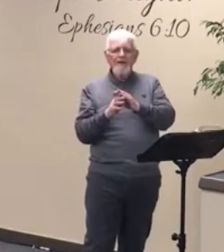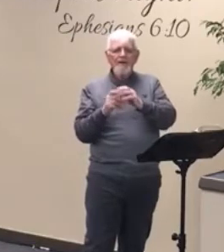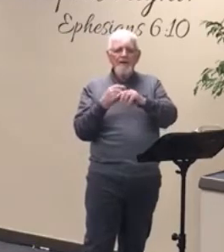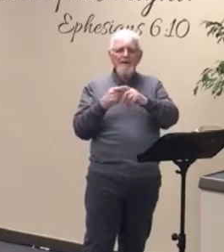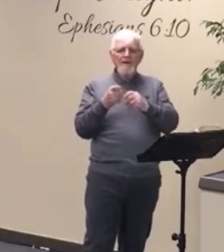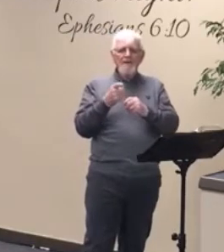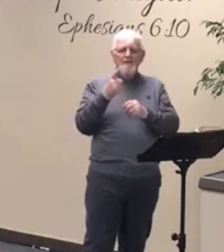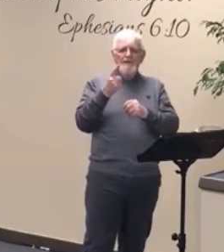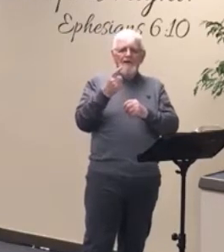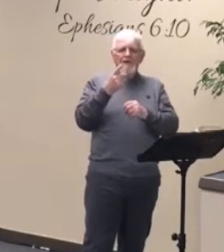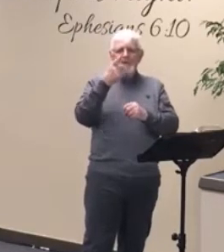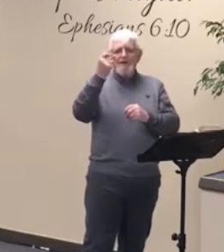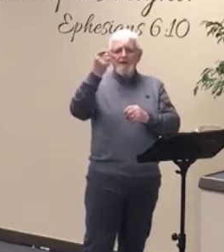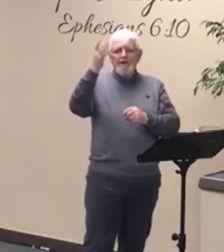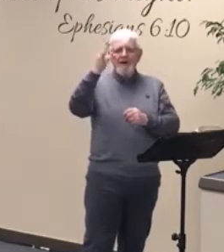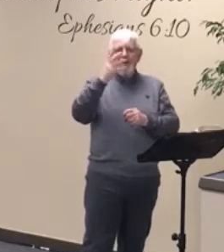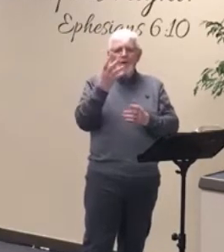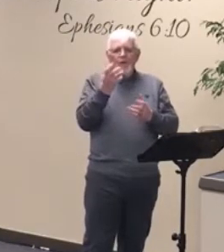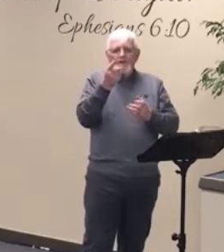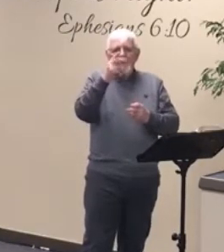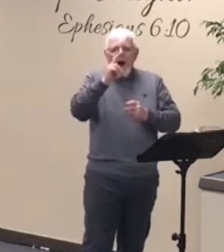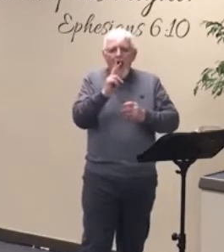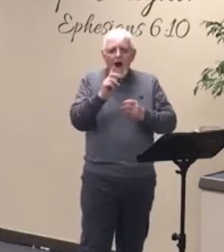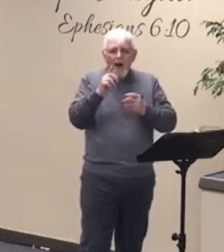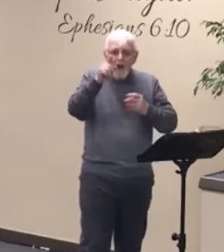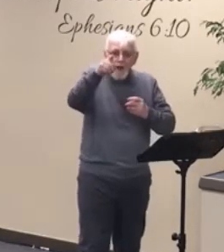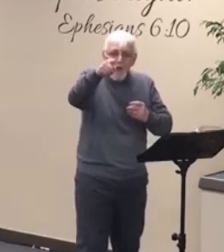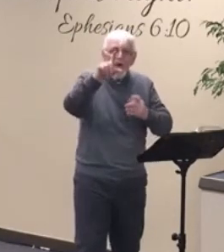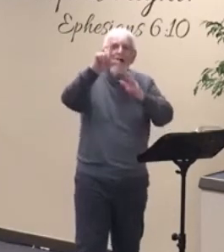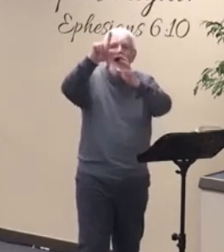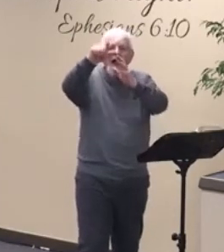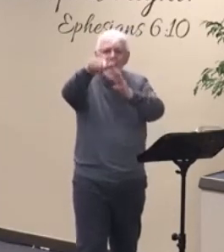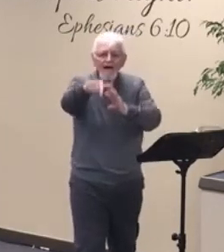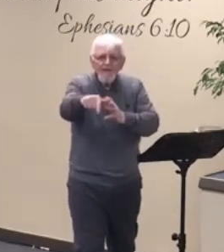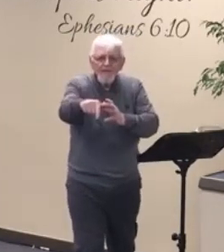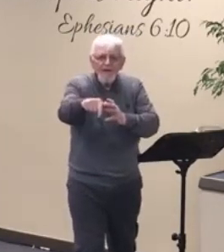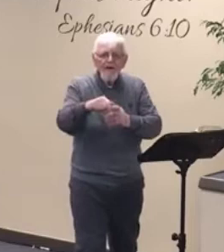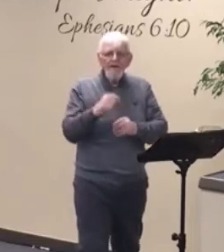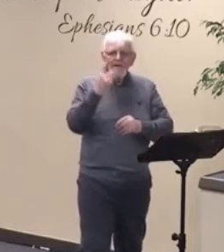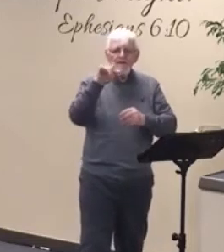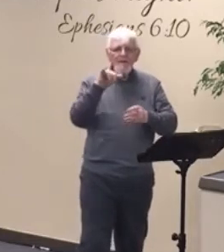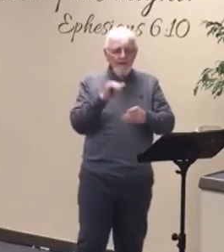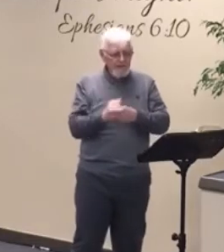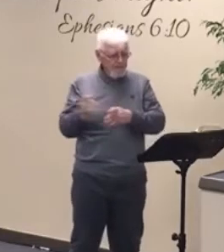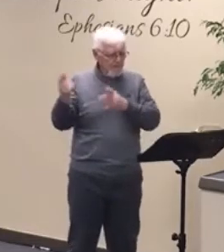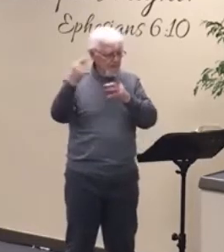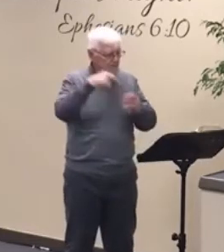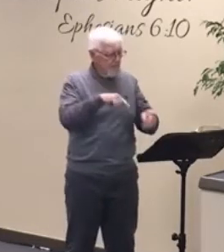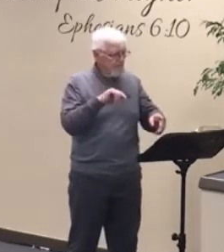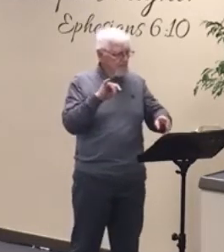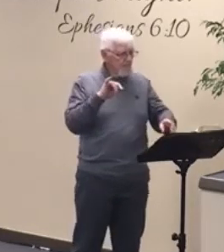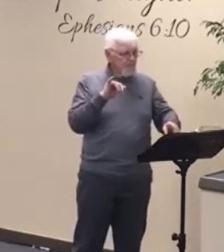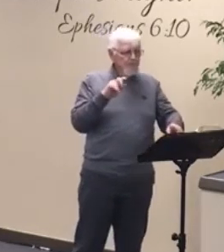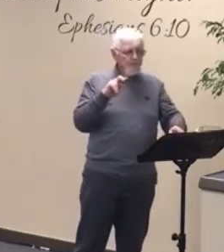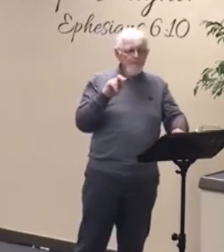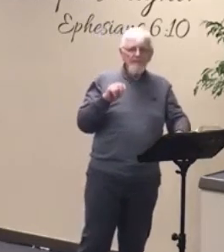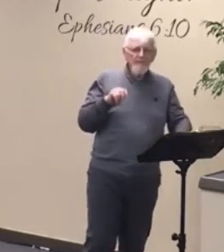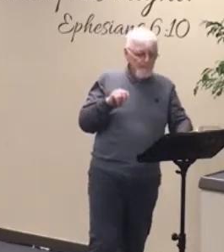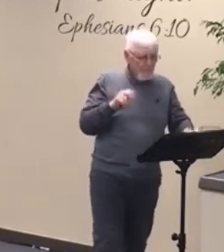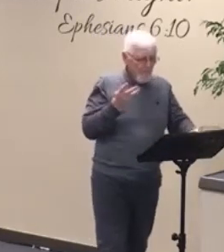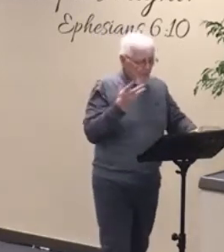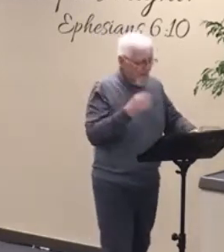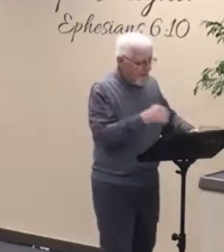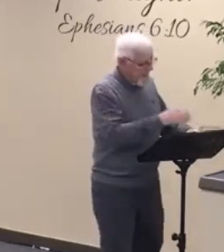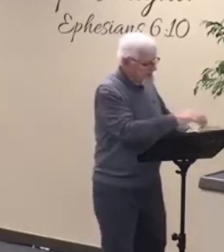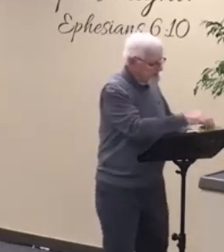wants to honor you later. I was thinking about this message at the turn back to Genesis at the beginning of the week. I thought, what is in here? What is in here?